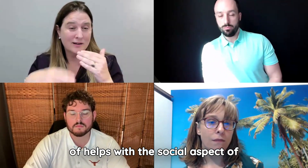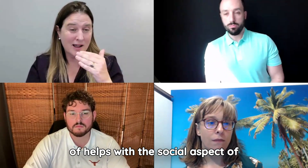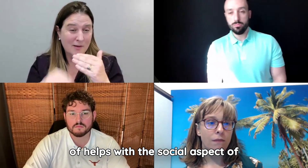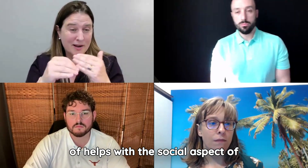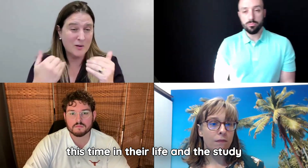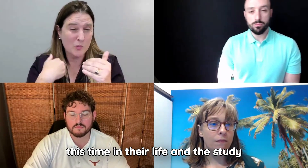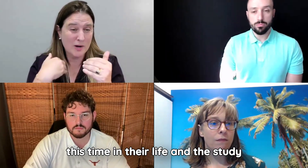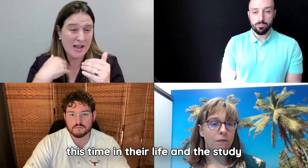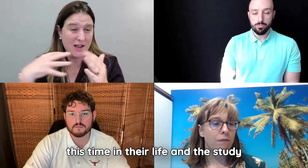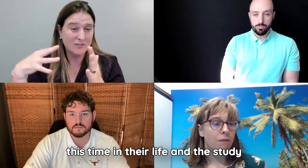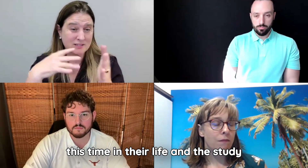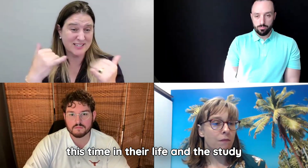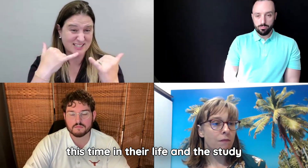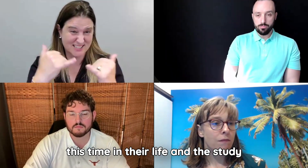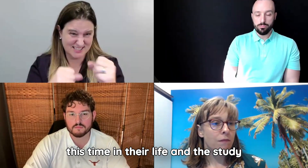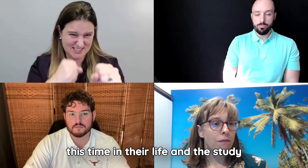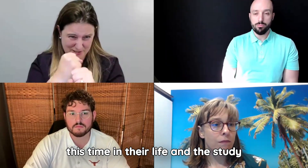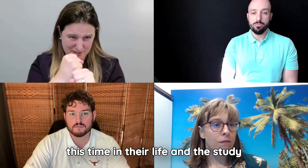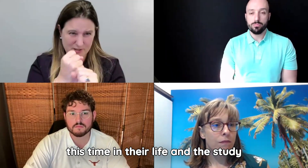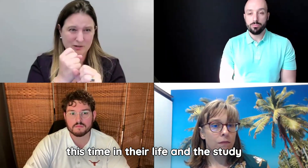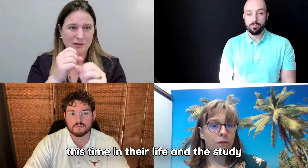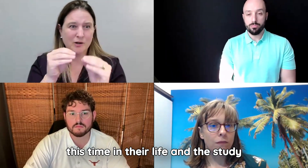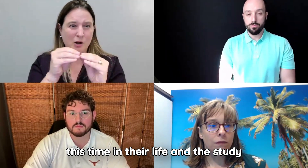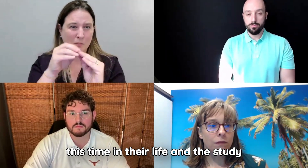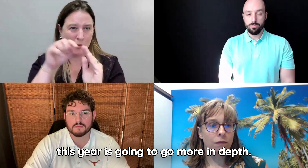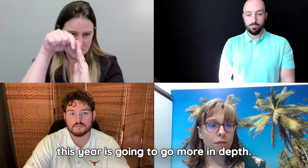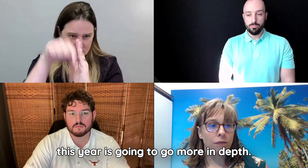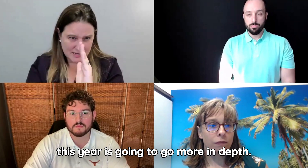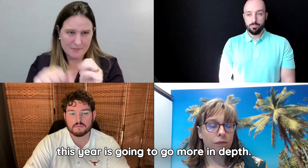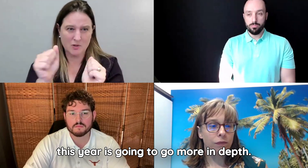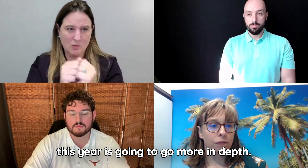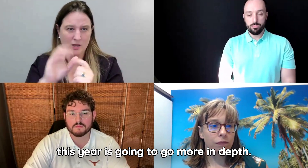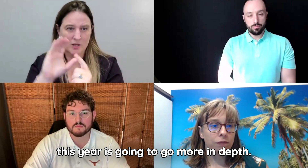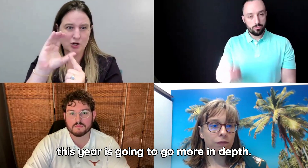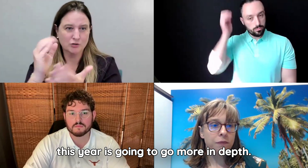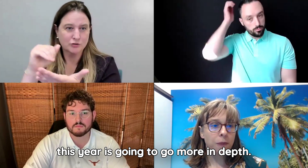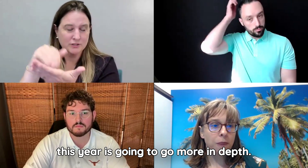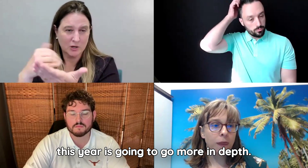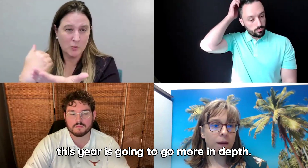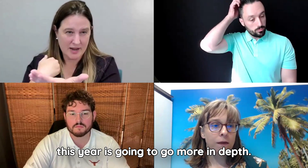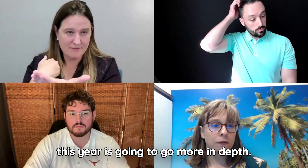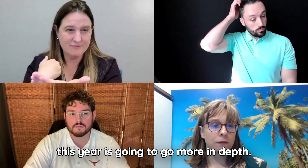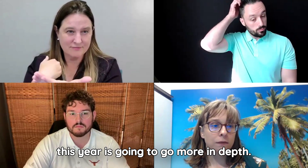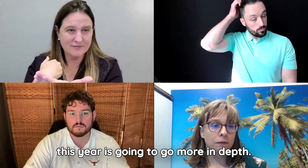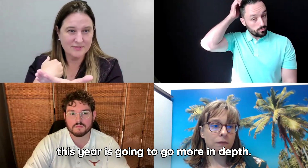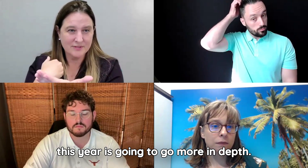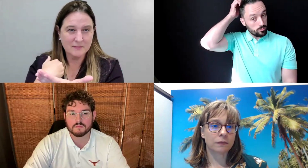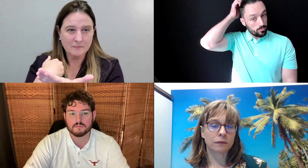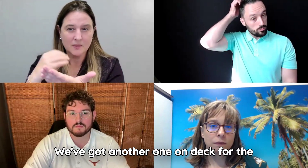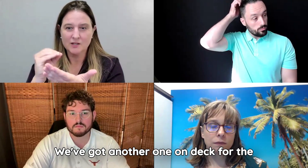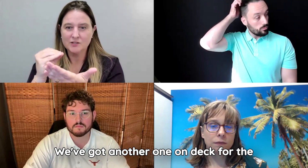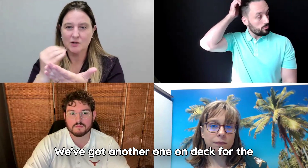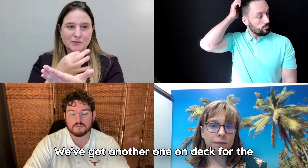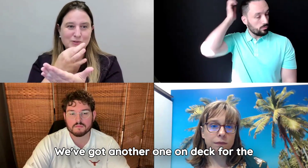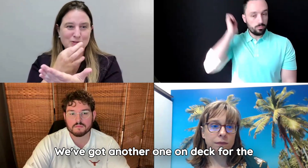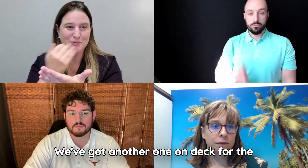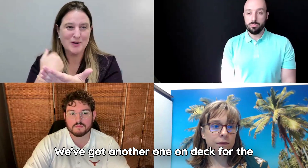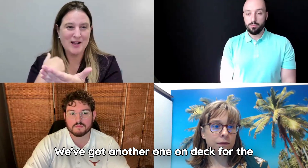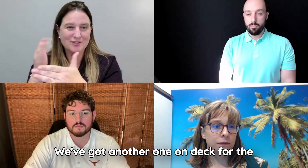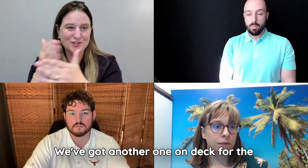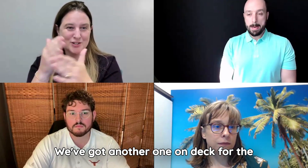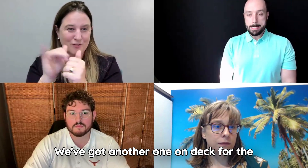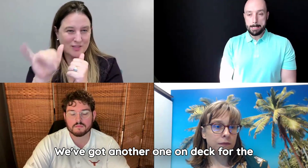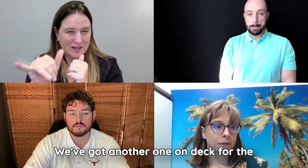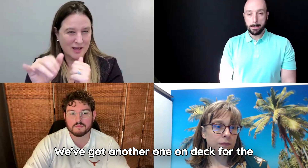social aspect of this time in their life. And the study this year is going to go more in depth. We've got another